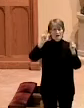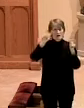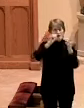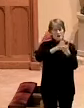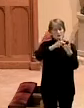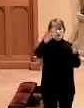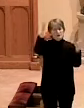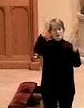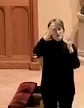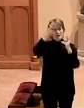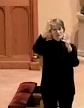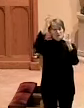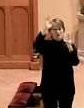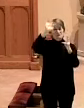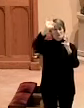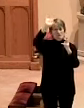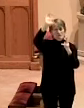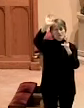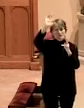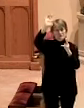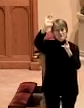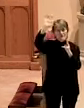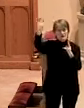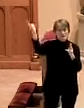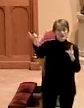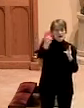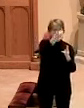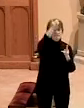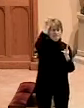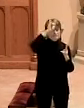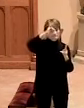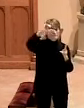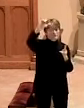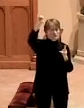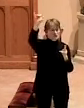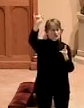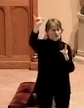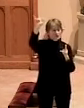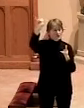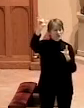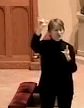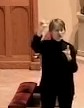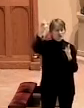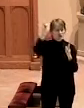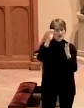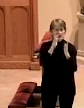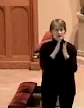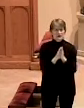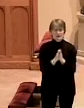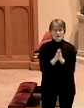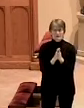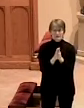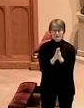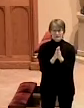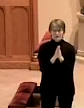Spirit, all glory and honor is yours forever and ever.